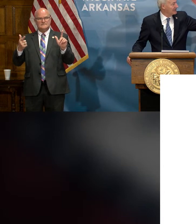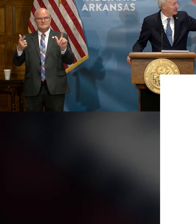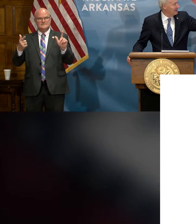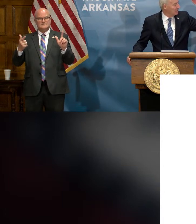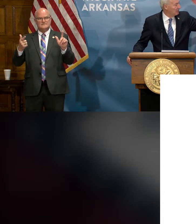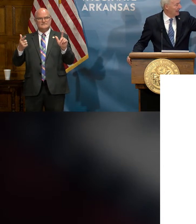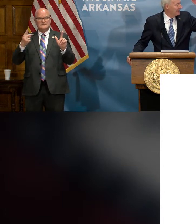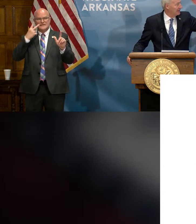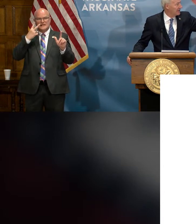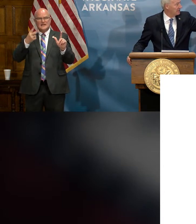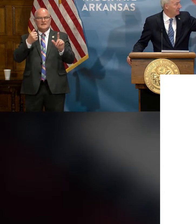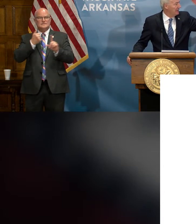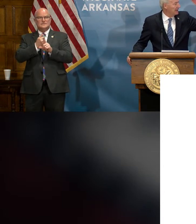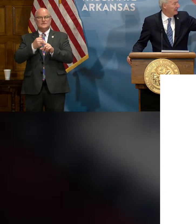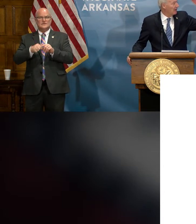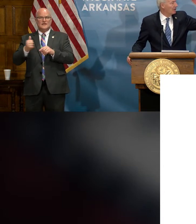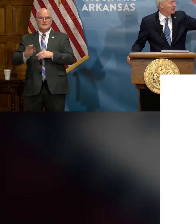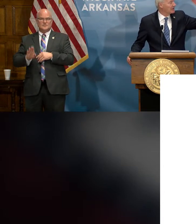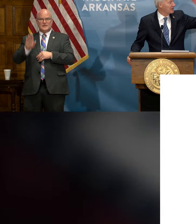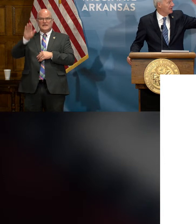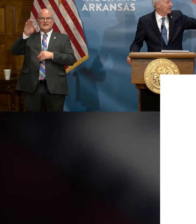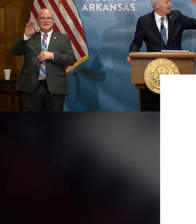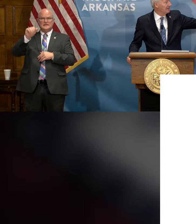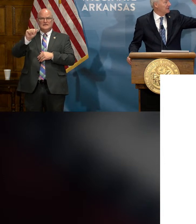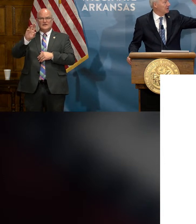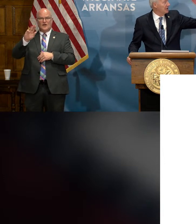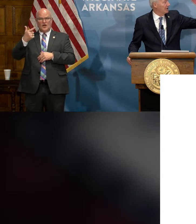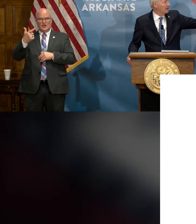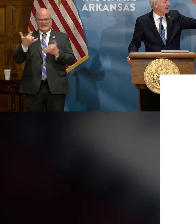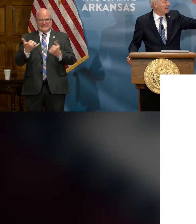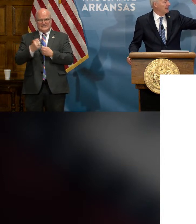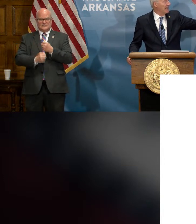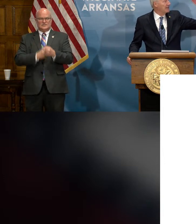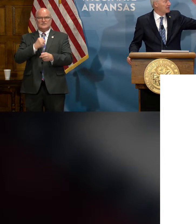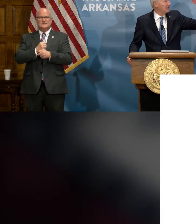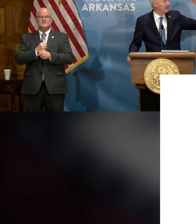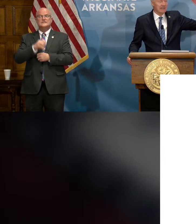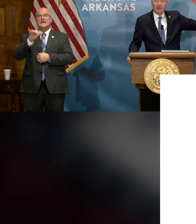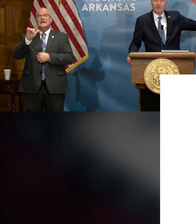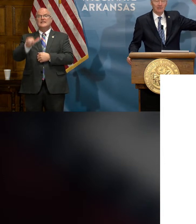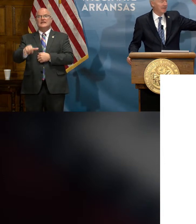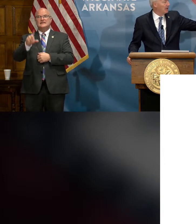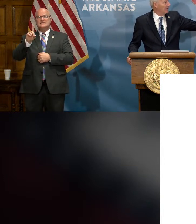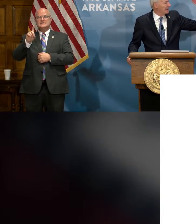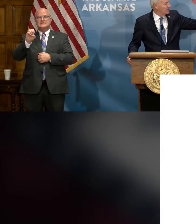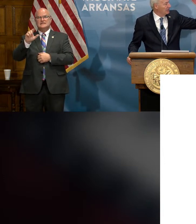can see where we had the other peak in August of this year. That is under